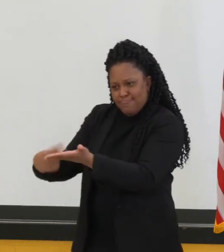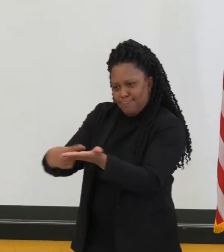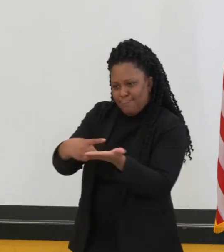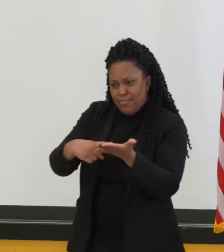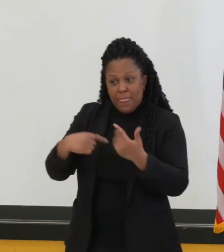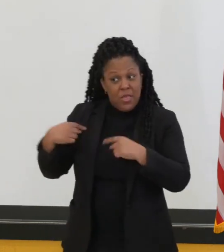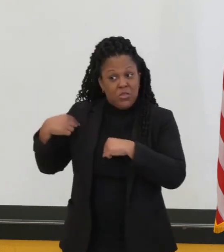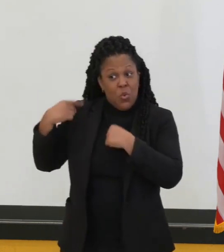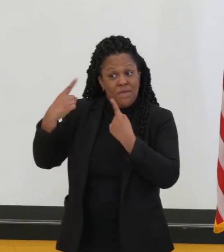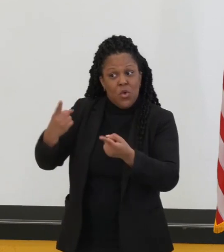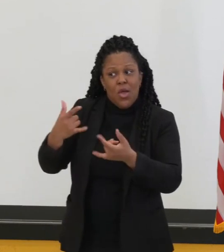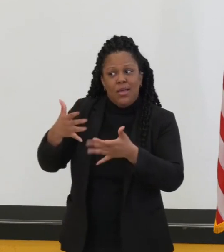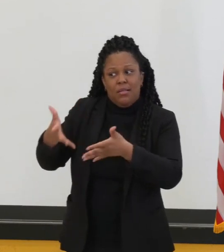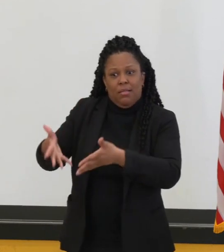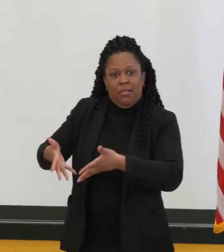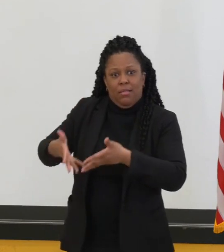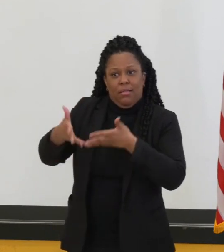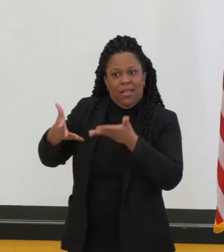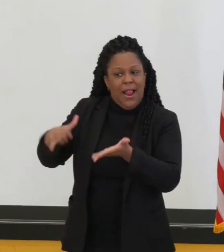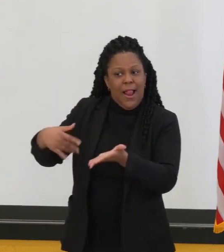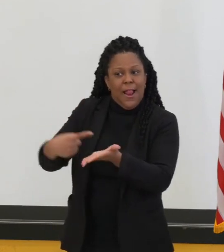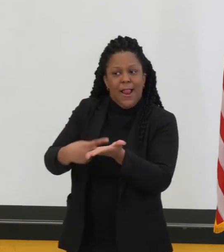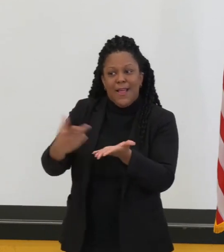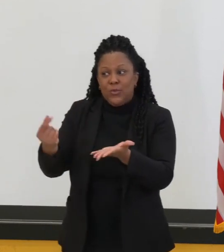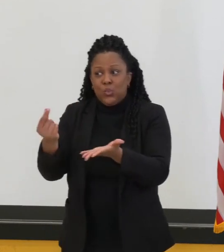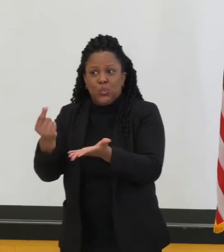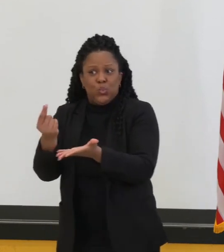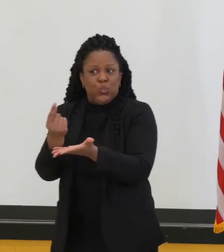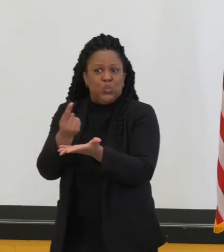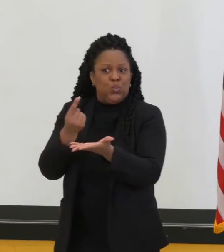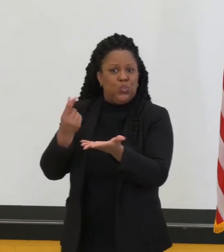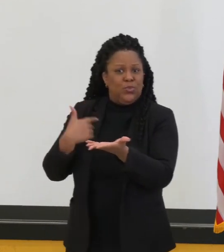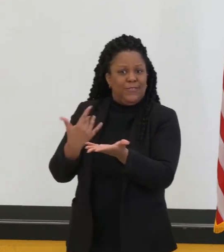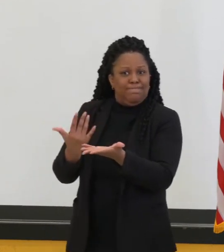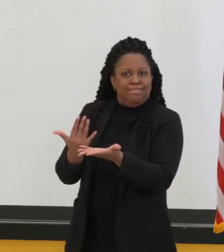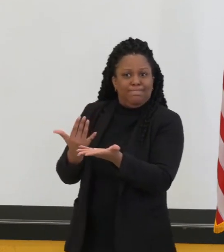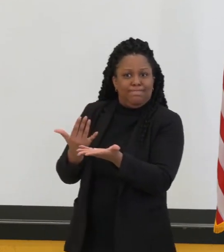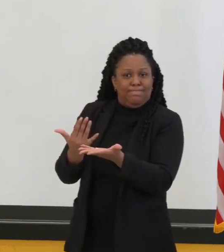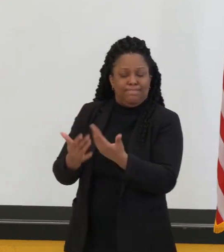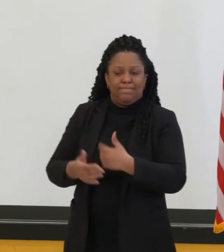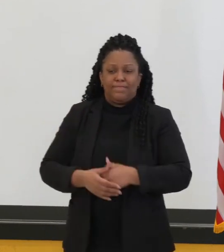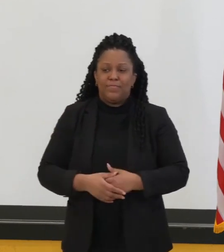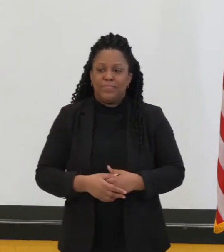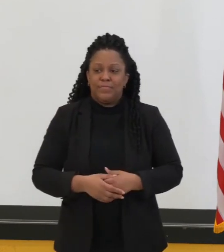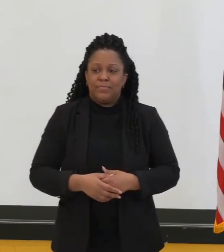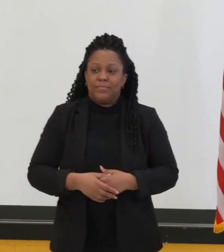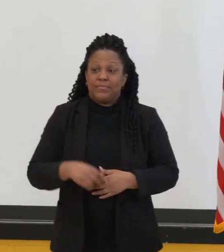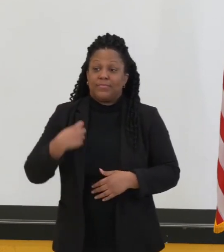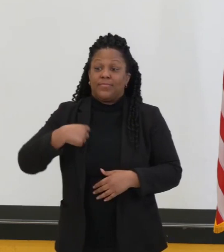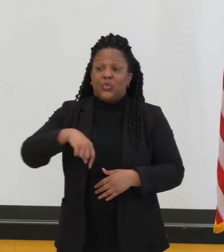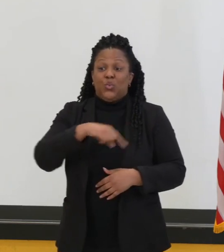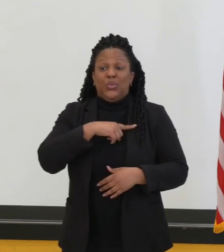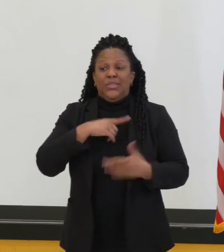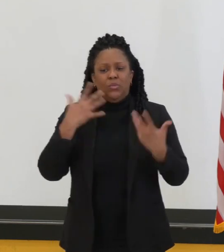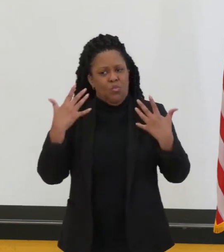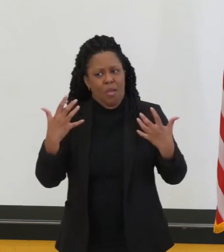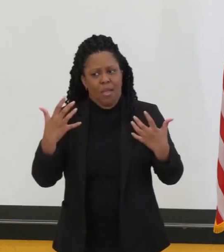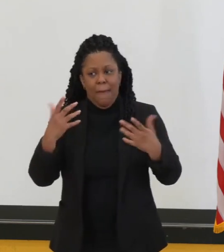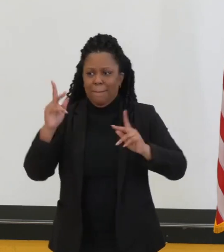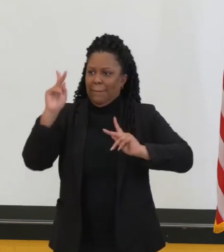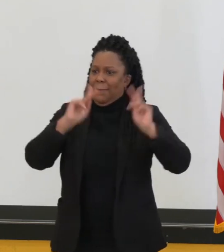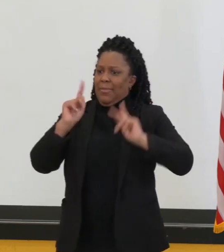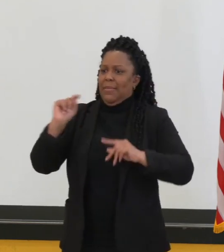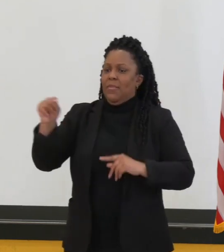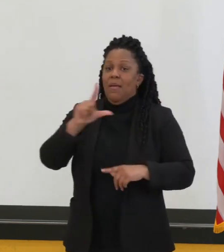things, what comes out of that, the specific calls to fix some of these things, are things that they can work out, things that we've seen